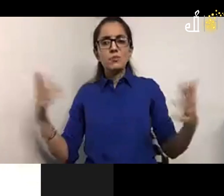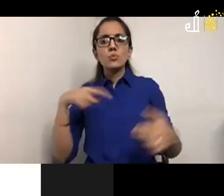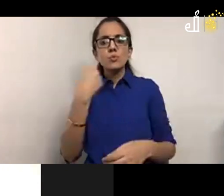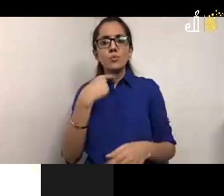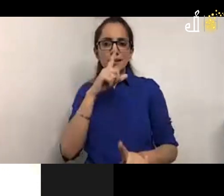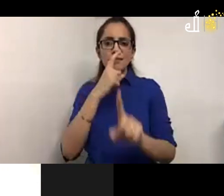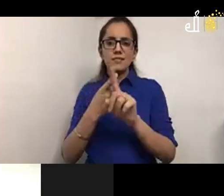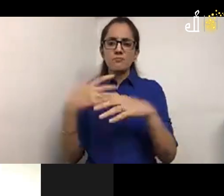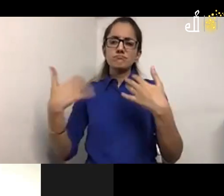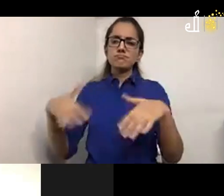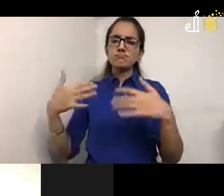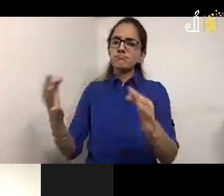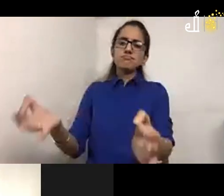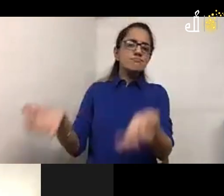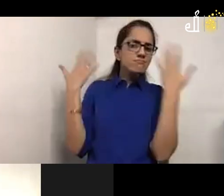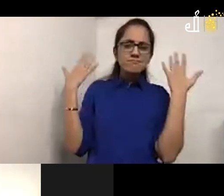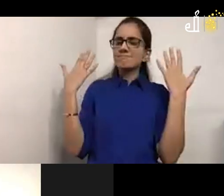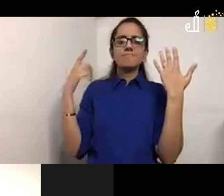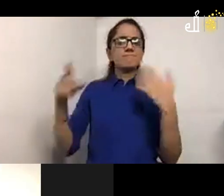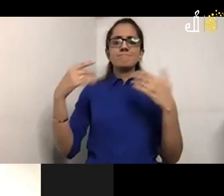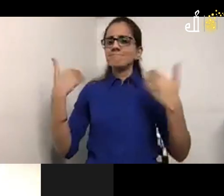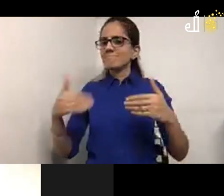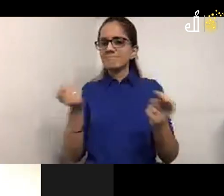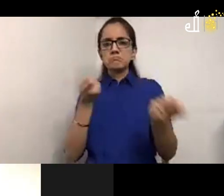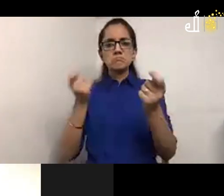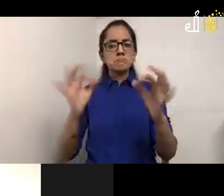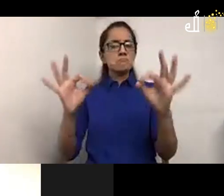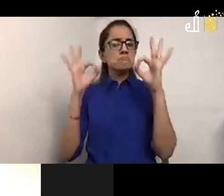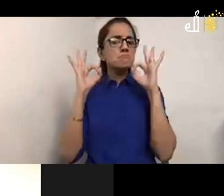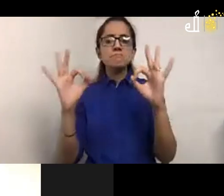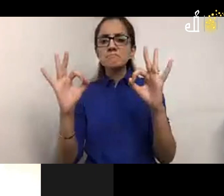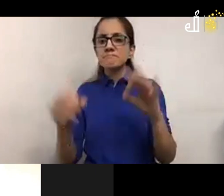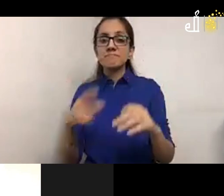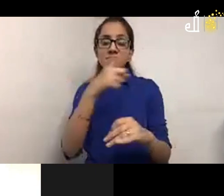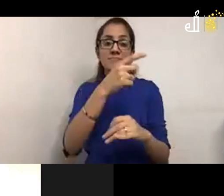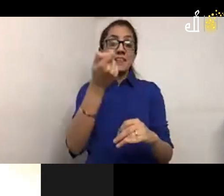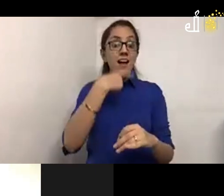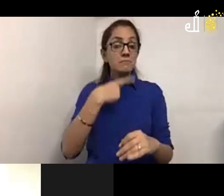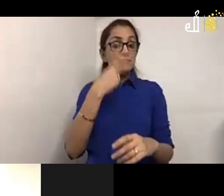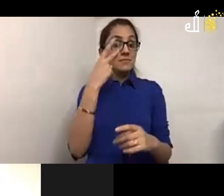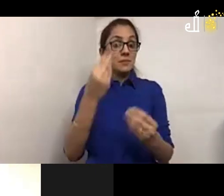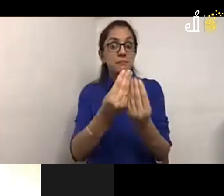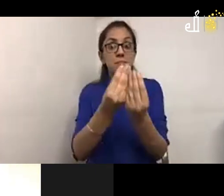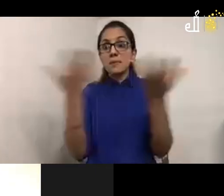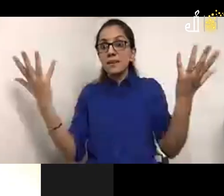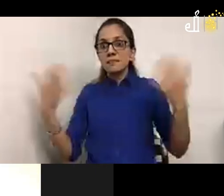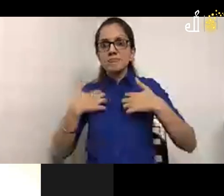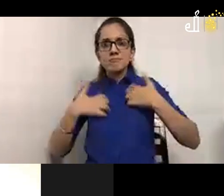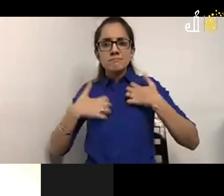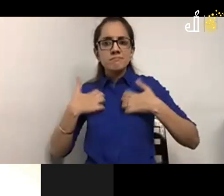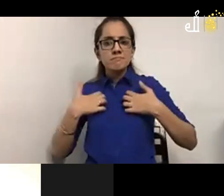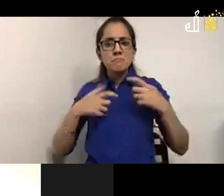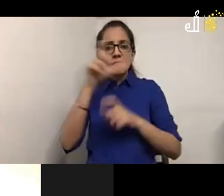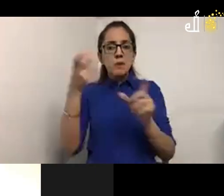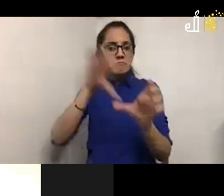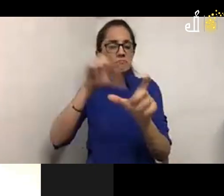job of being the MC for the evening. Dr. Alim, what a lovely evening to see so many interested